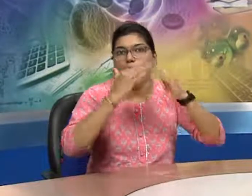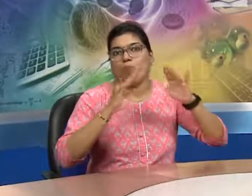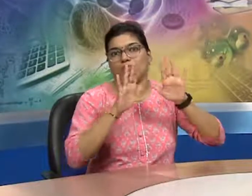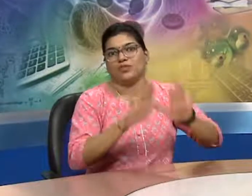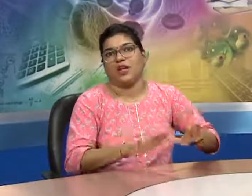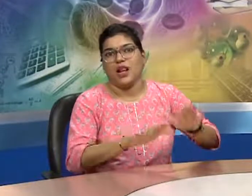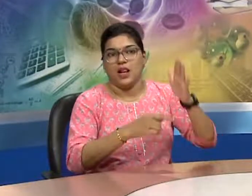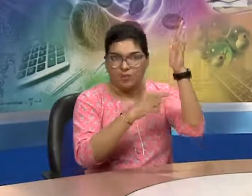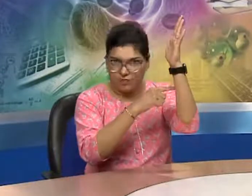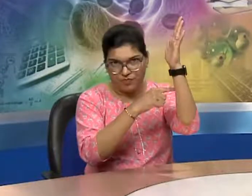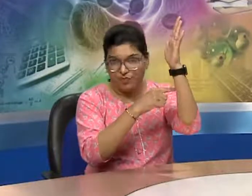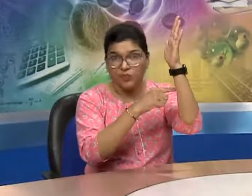there was